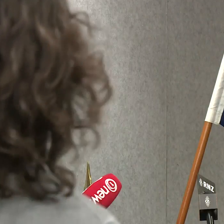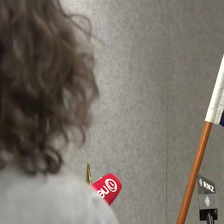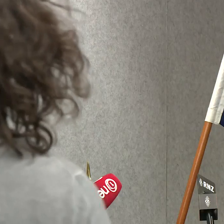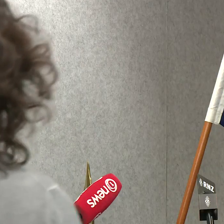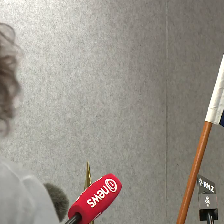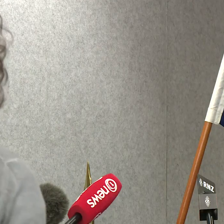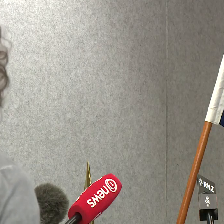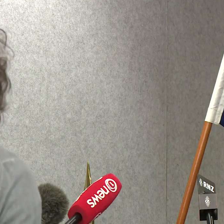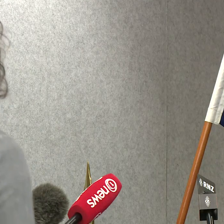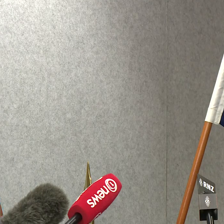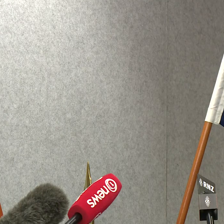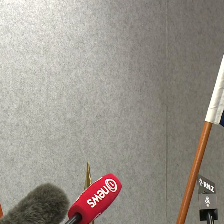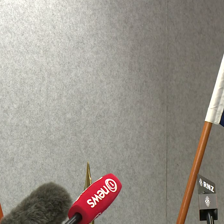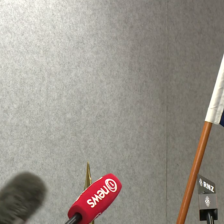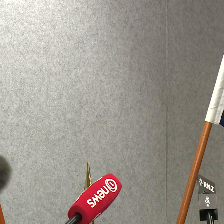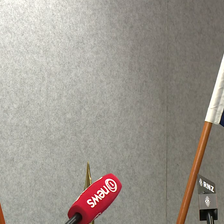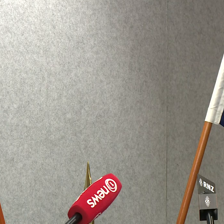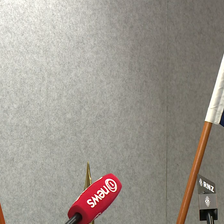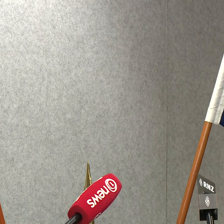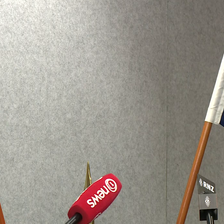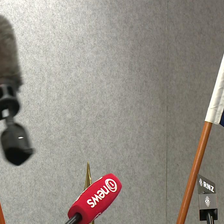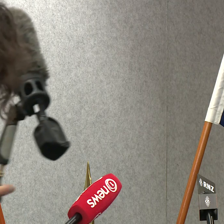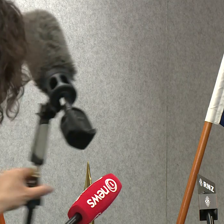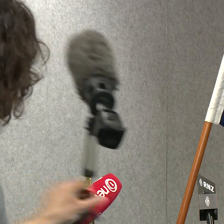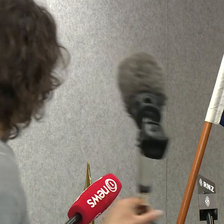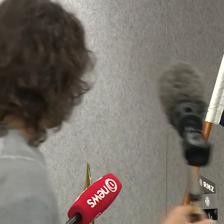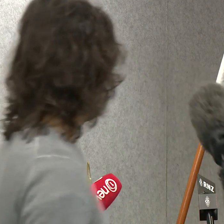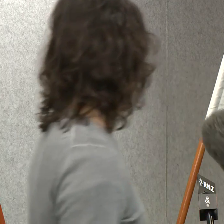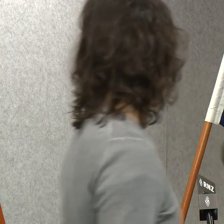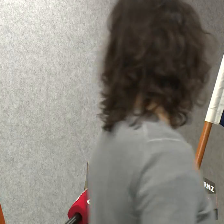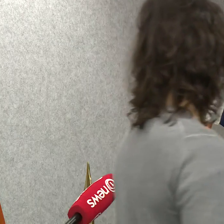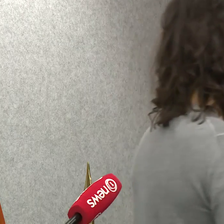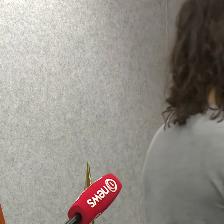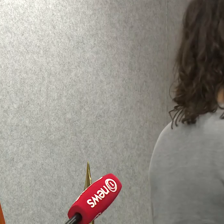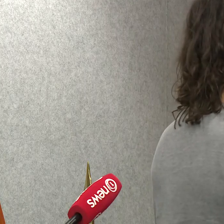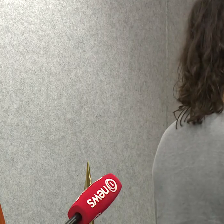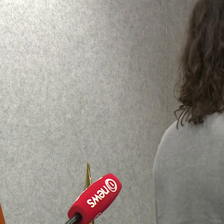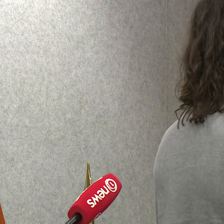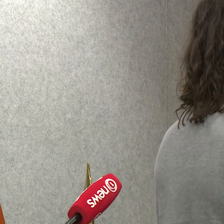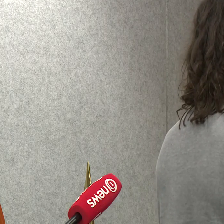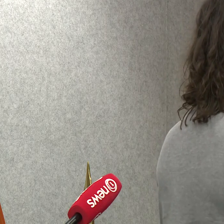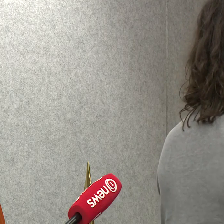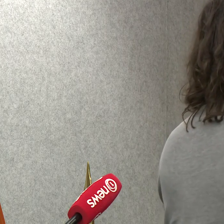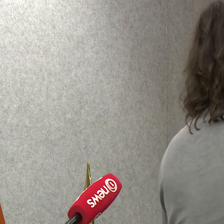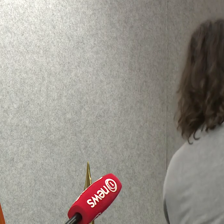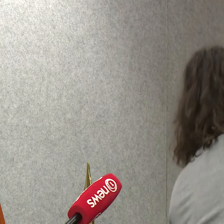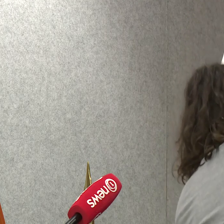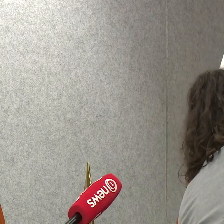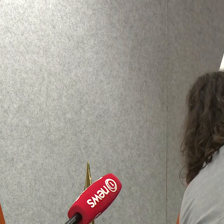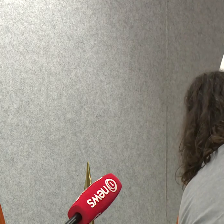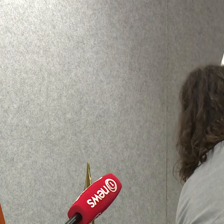Ardern, along with a delegation of MPs and officials, flew from Wellington this morning and will be meeting soon with students and teachers at Cashmere High